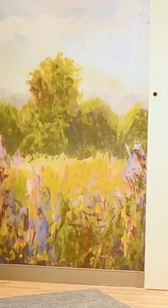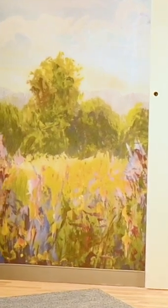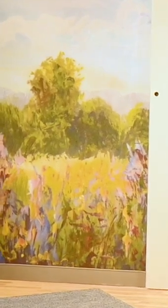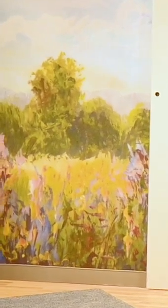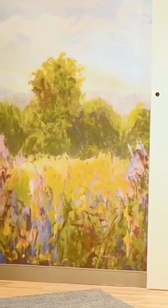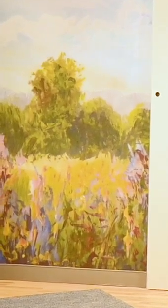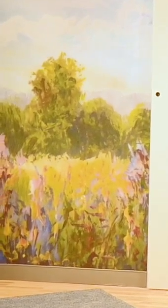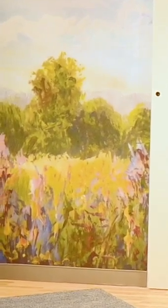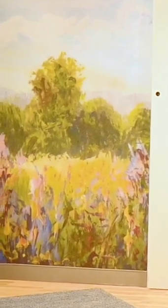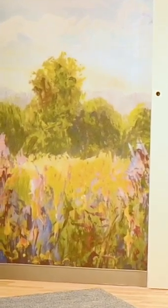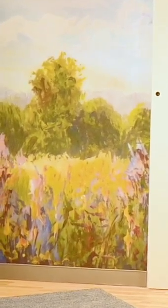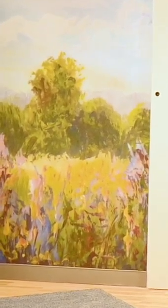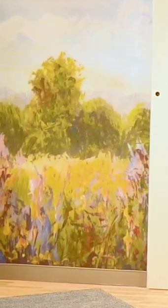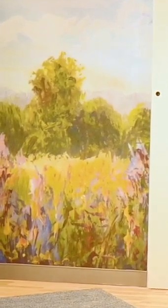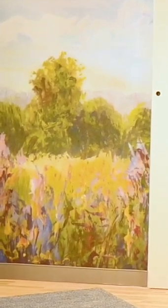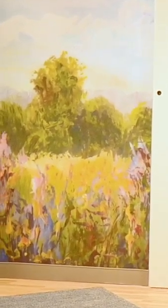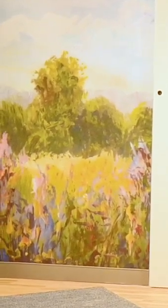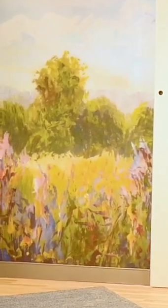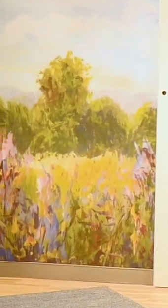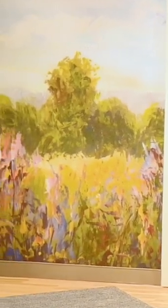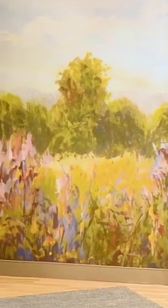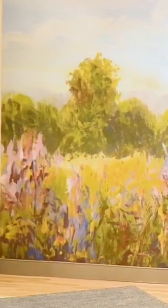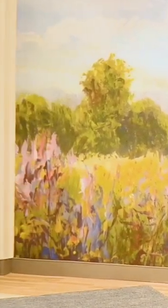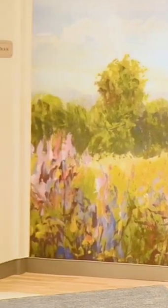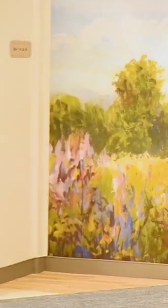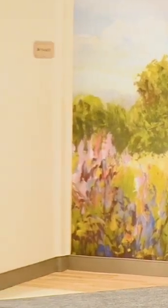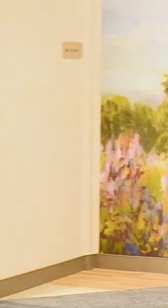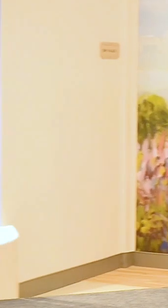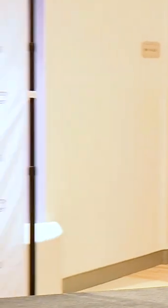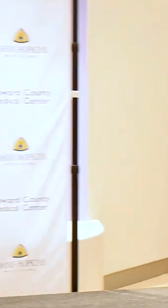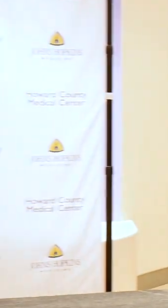Angelino, our Director of Psychiatry, up.